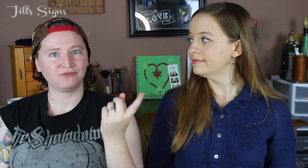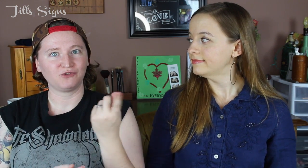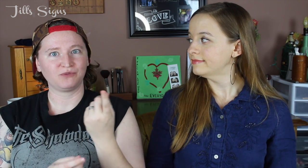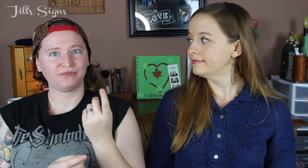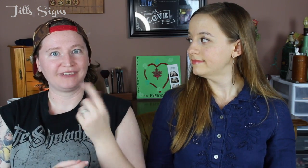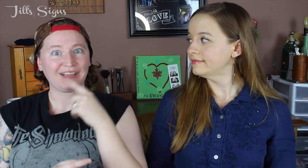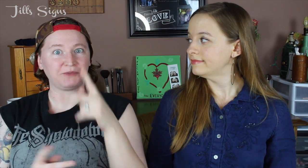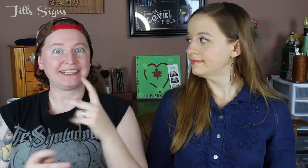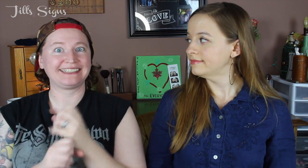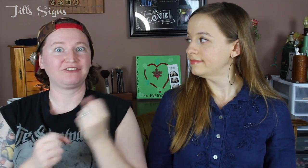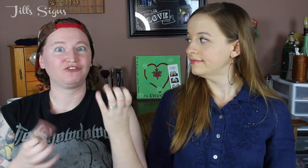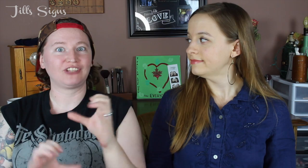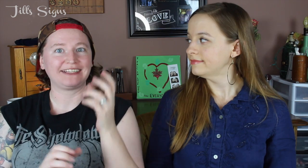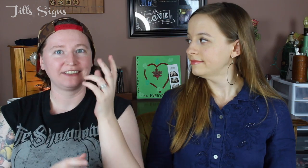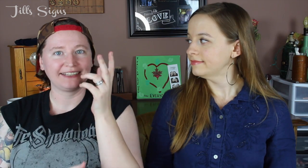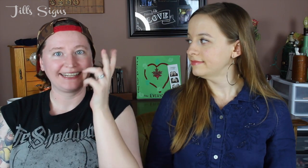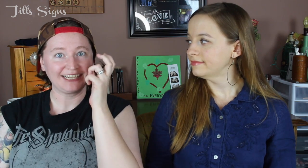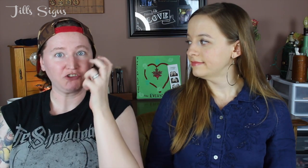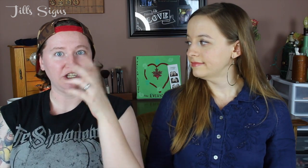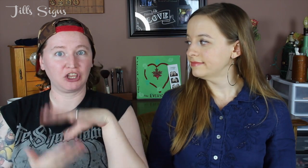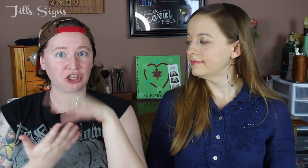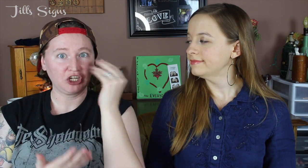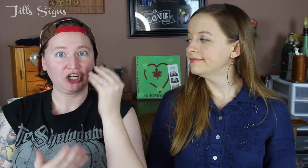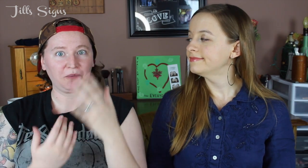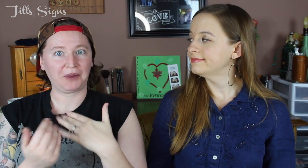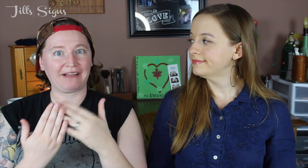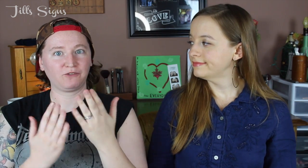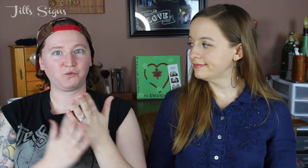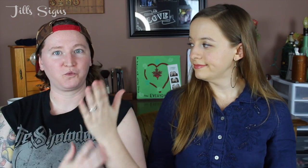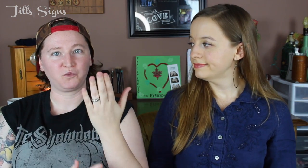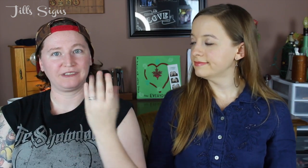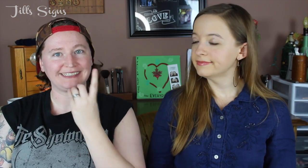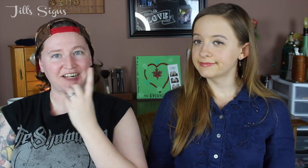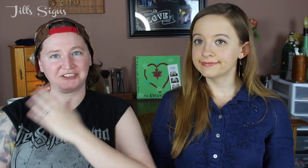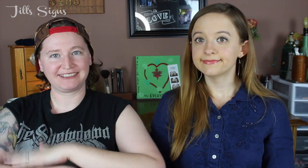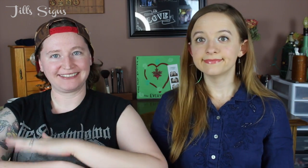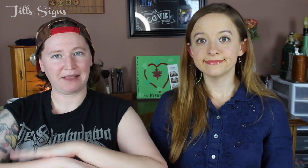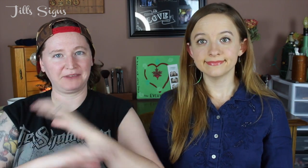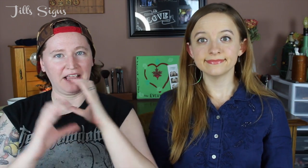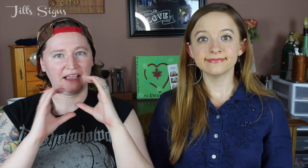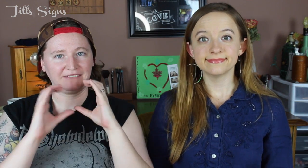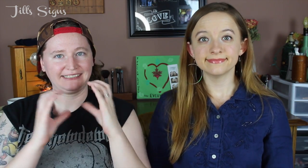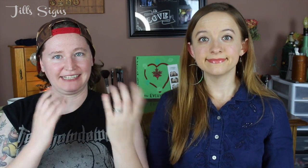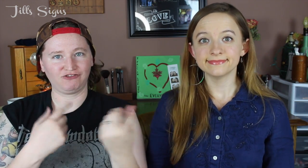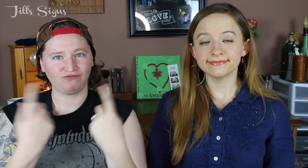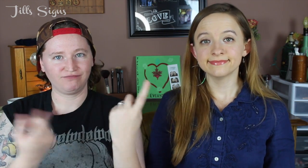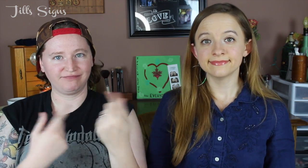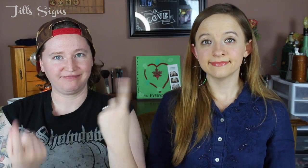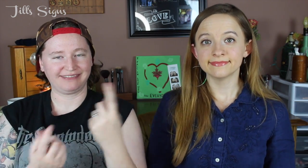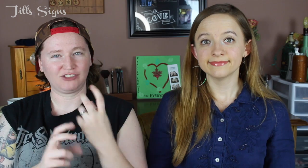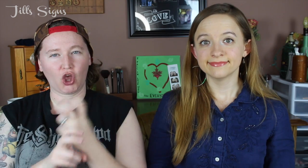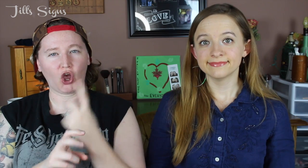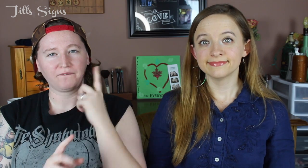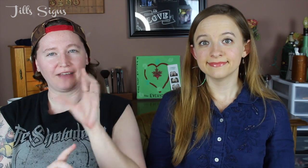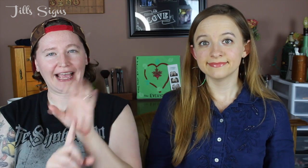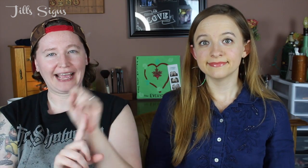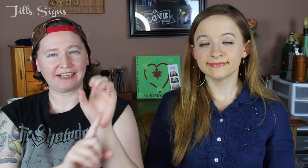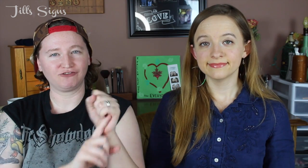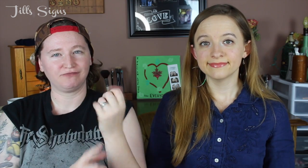on a lot of information. A lot of hearing people learn a lot of things just from hearing through conversation at the dinner table. And so it's